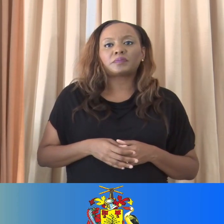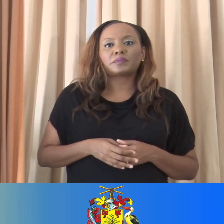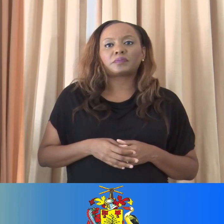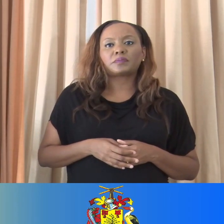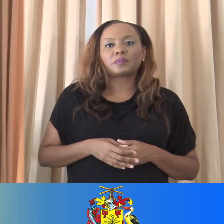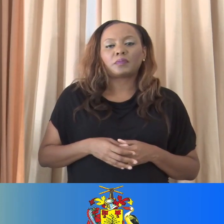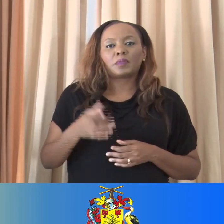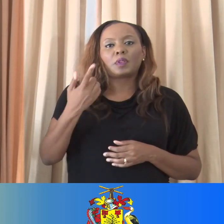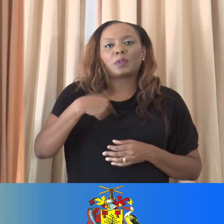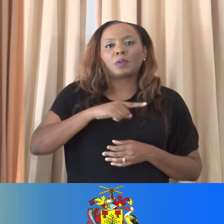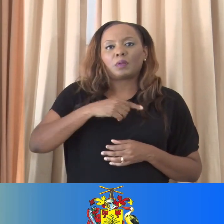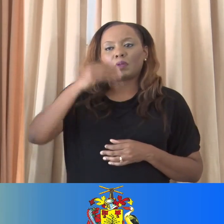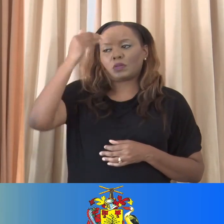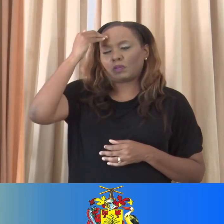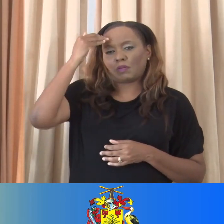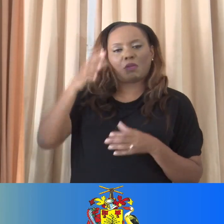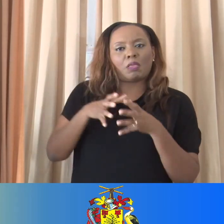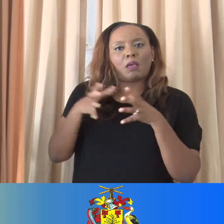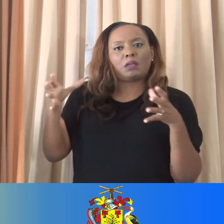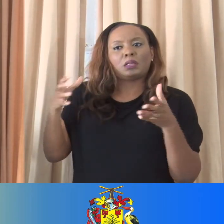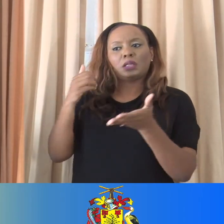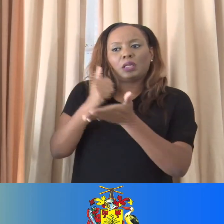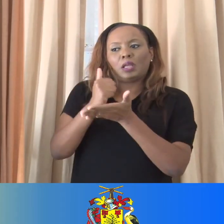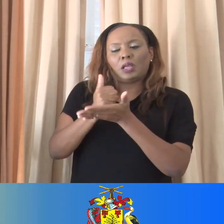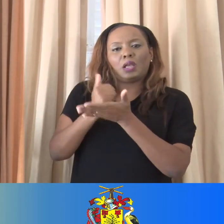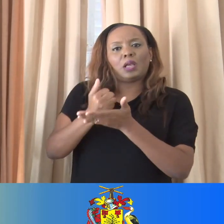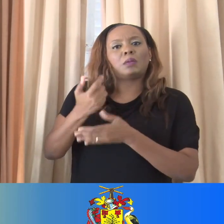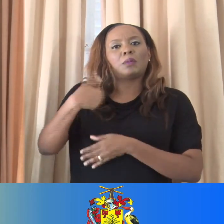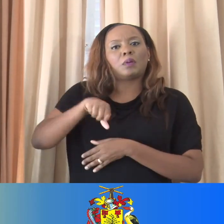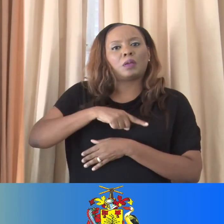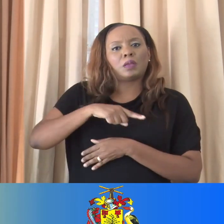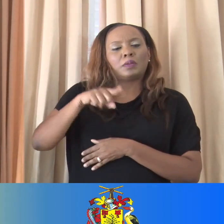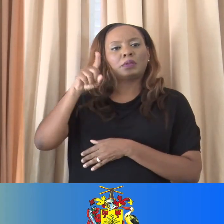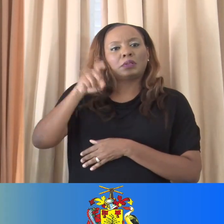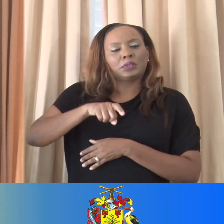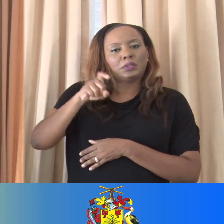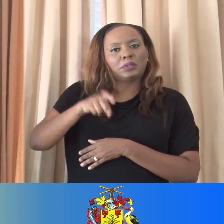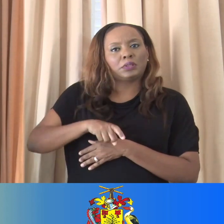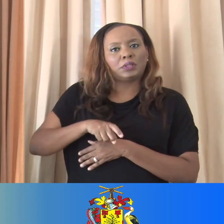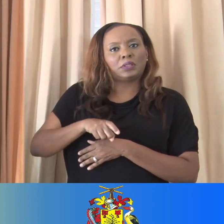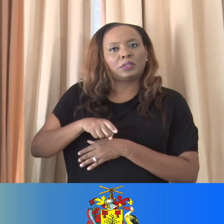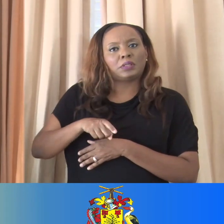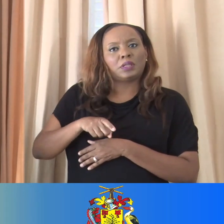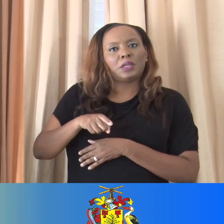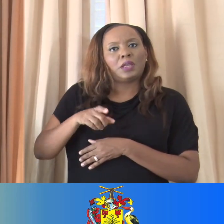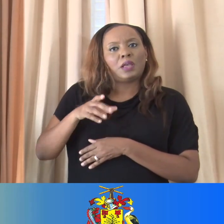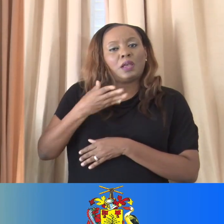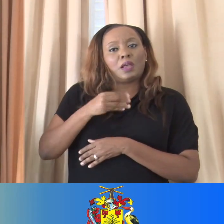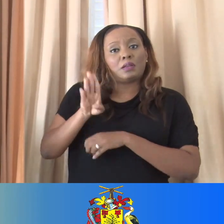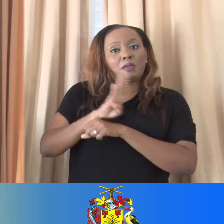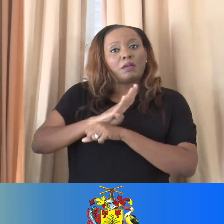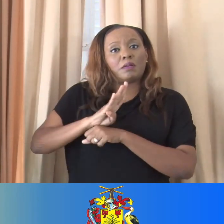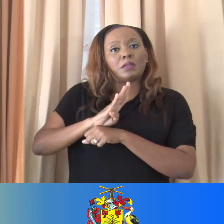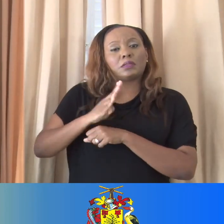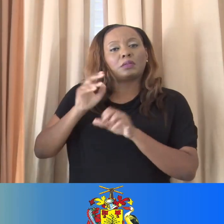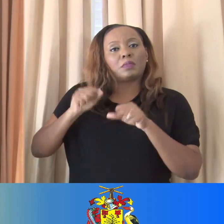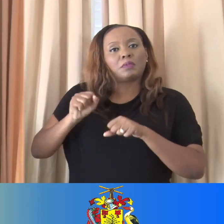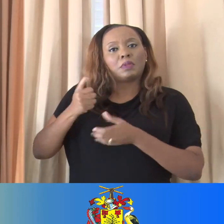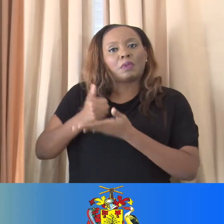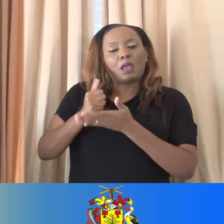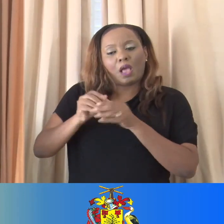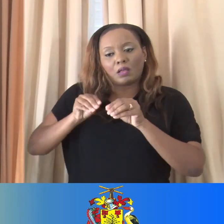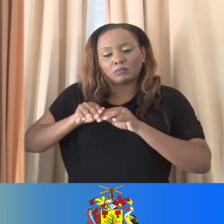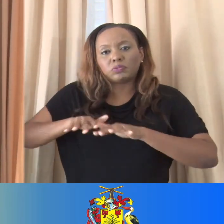of assistance to be offered from Barbados to the rest of the CARICOM region. With regard to